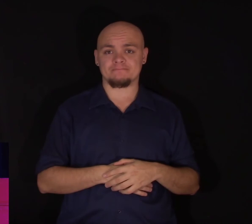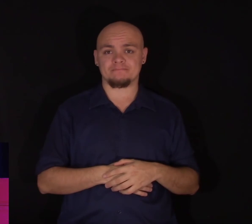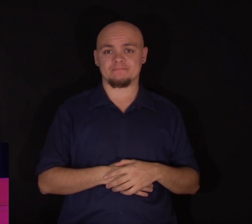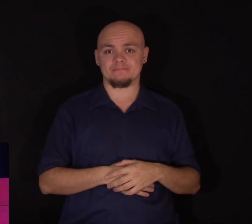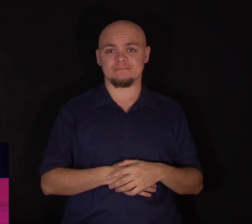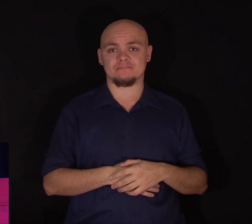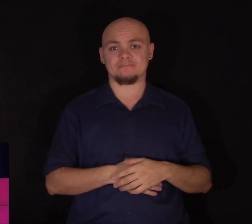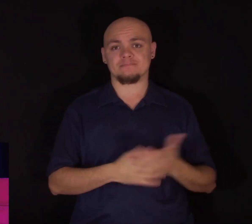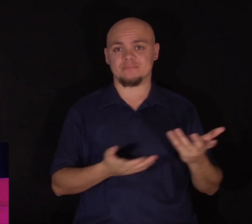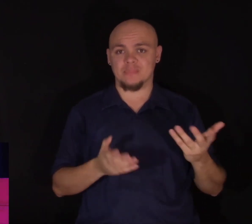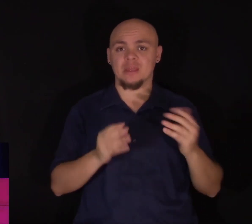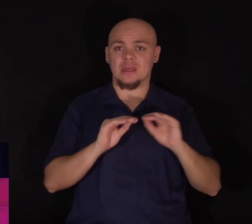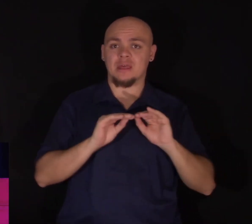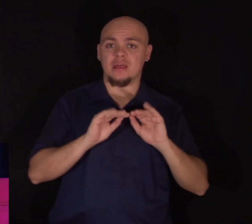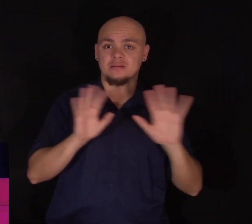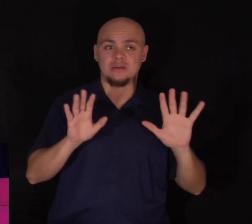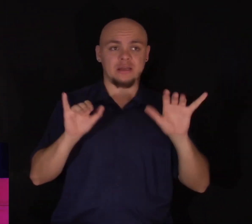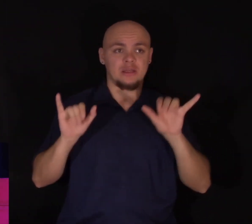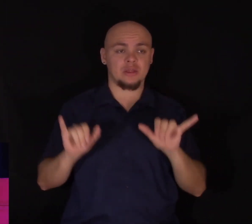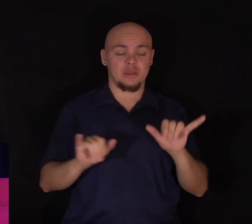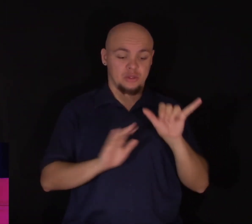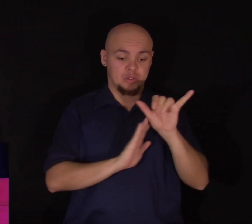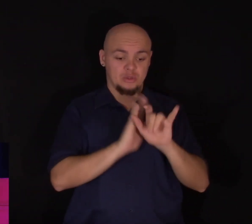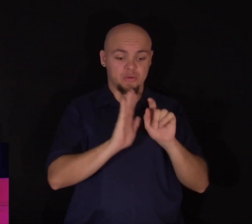No doubt when this video goes up on YouTube, I'll get more of them.